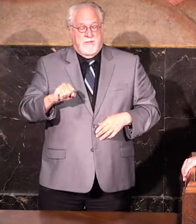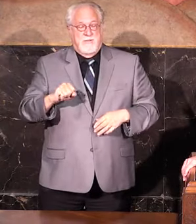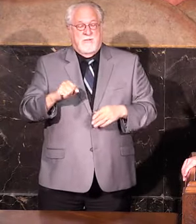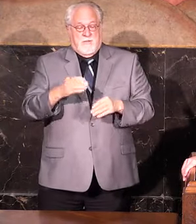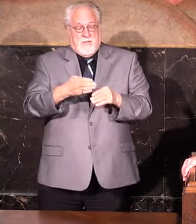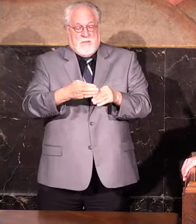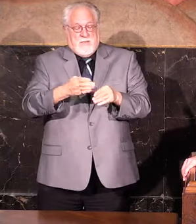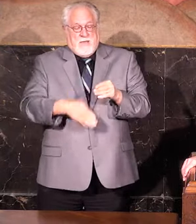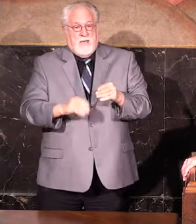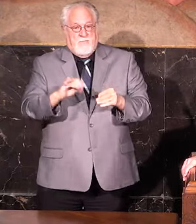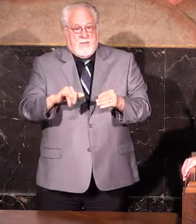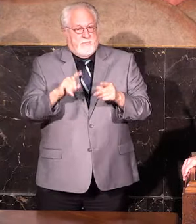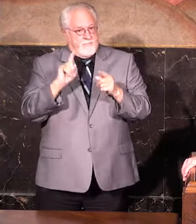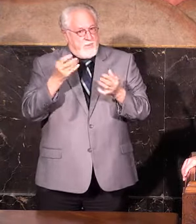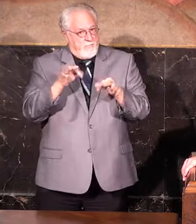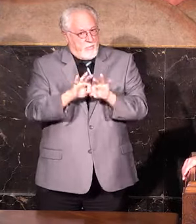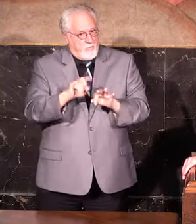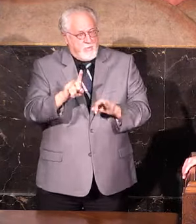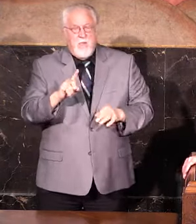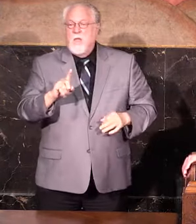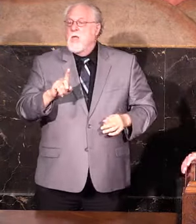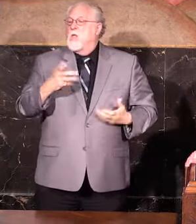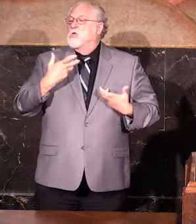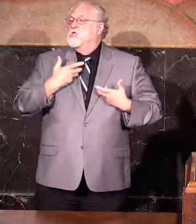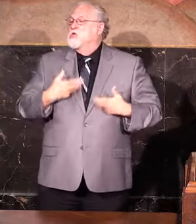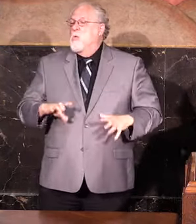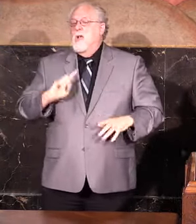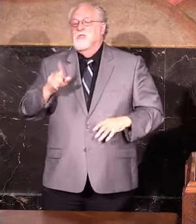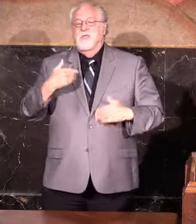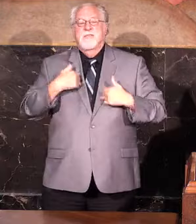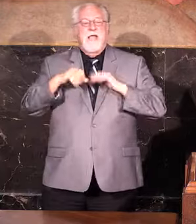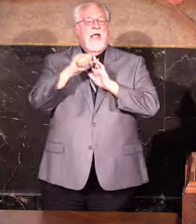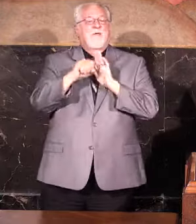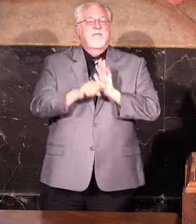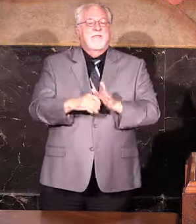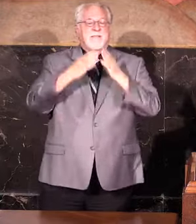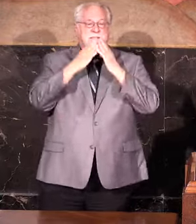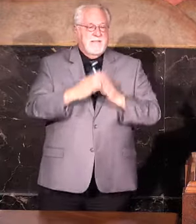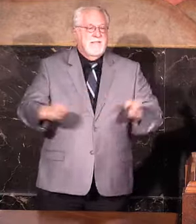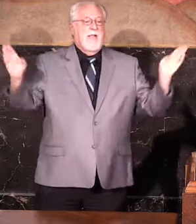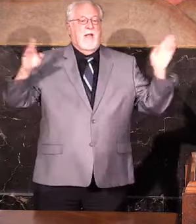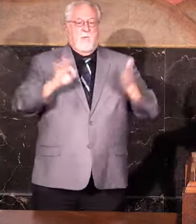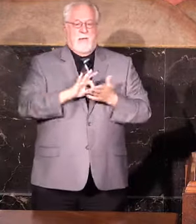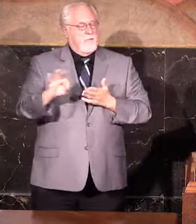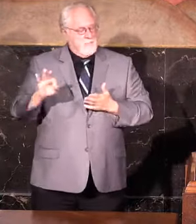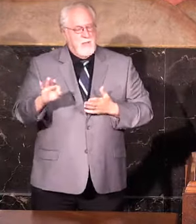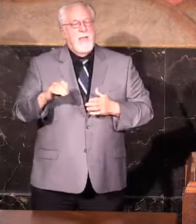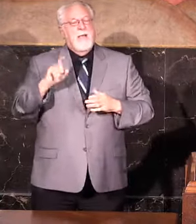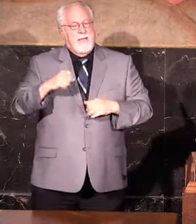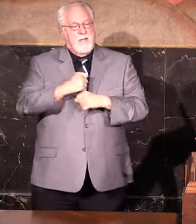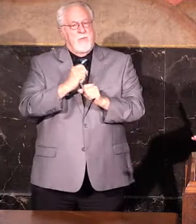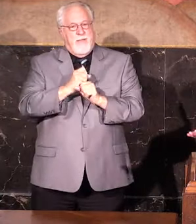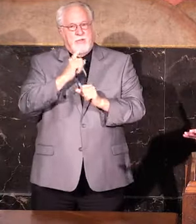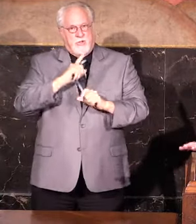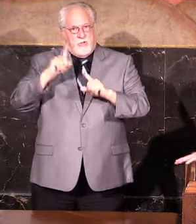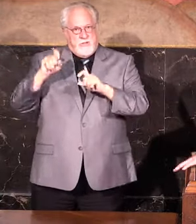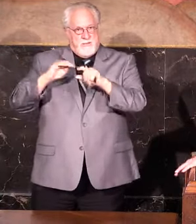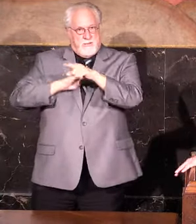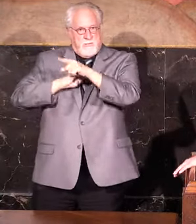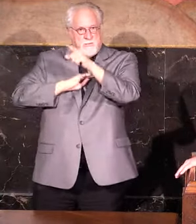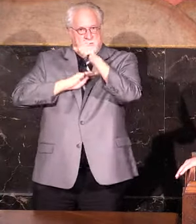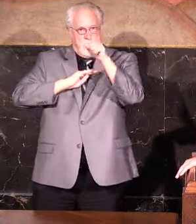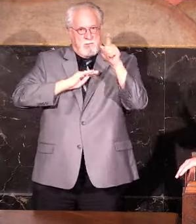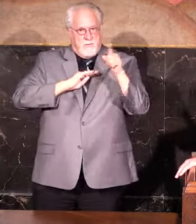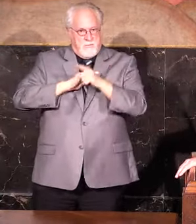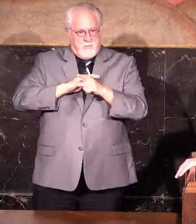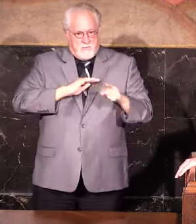Now, this is important. Remember, I told you we don't want to just have the statewide count be what we want it to be. We need to make sure that we're testing adequately in